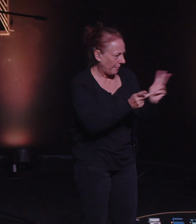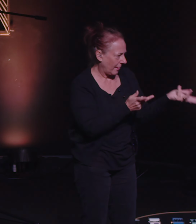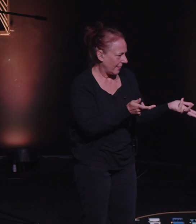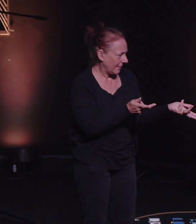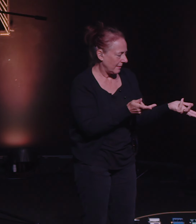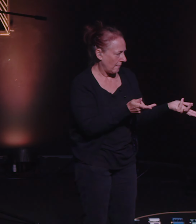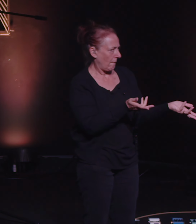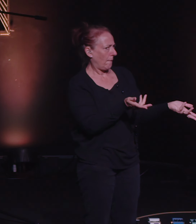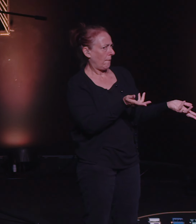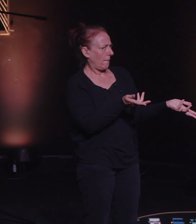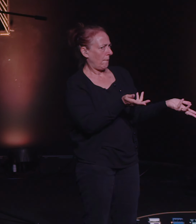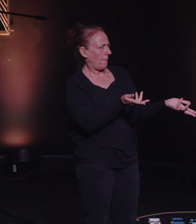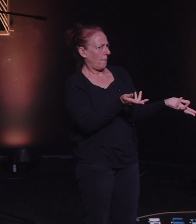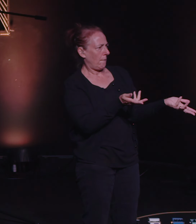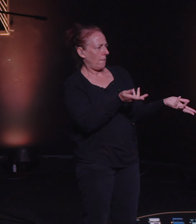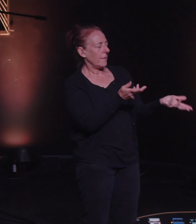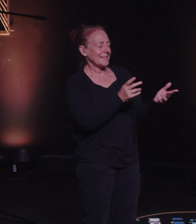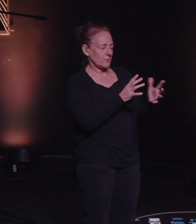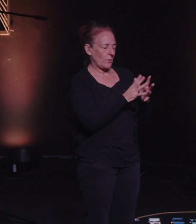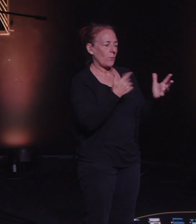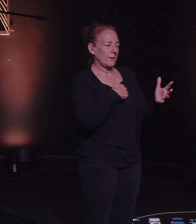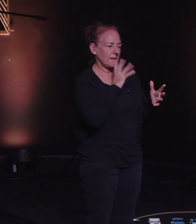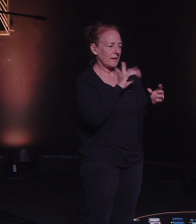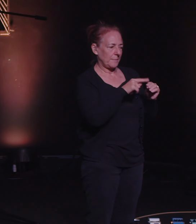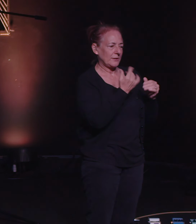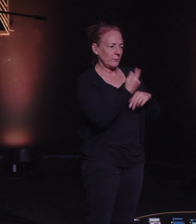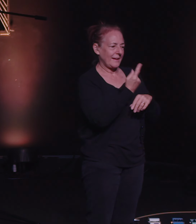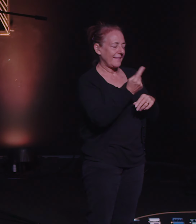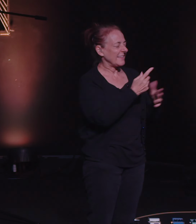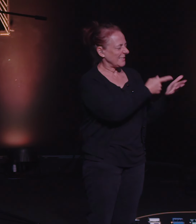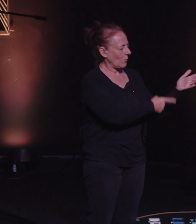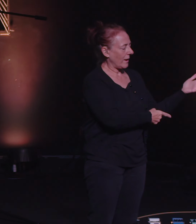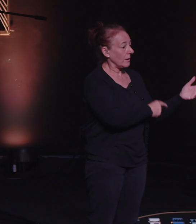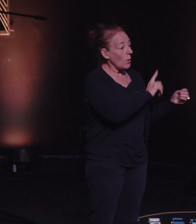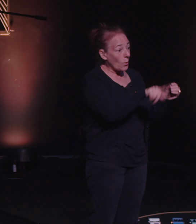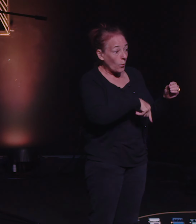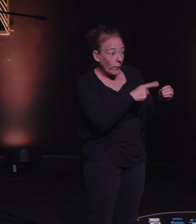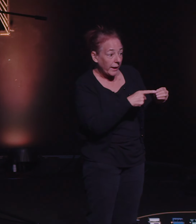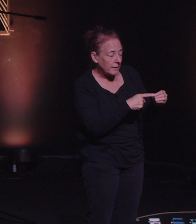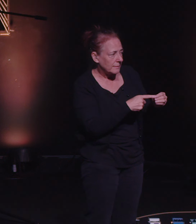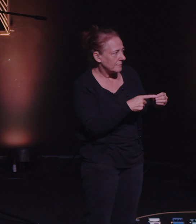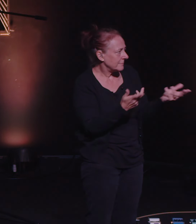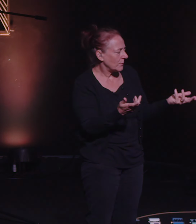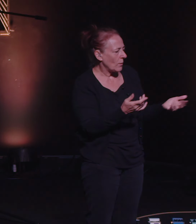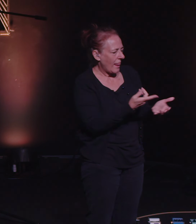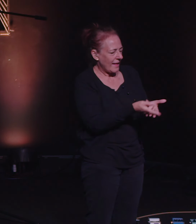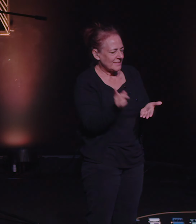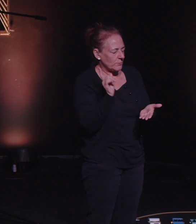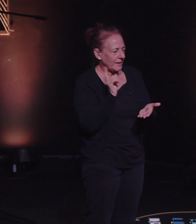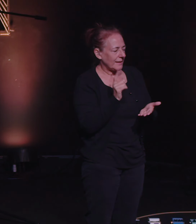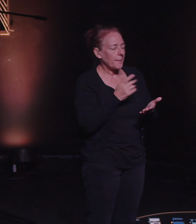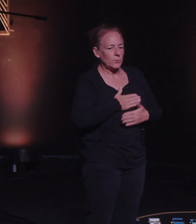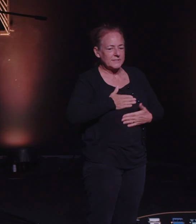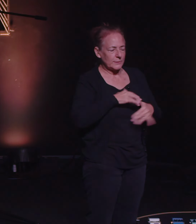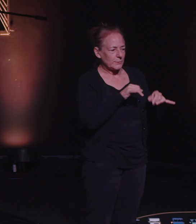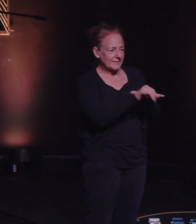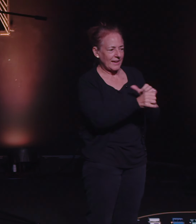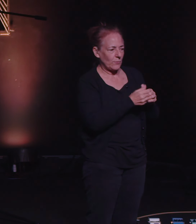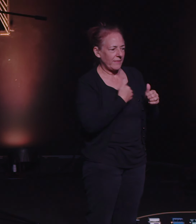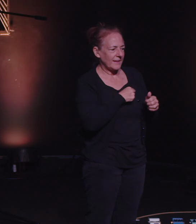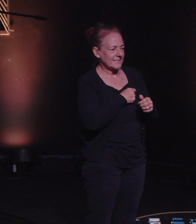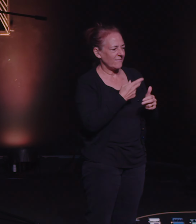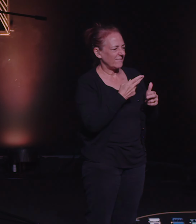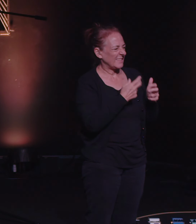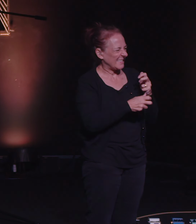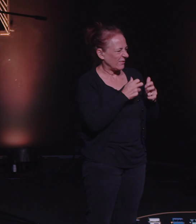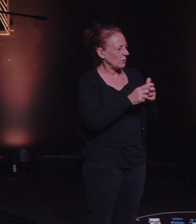about that, because it's going to be a big part of what we do here today. But that's the what that we share. The when do we share? And if you were here last week, I appreciate you sticking with me on some